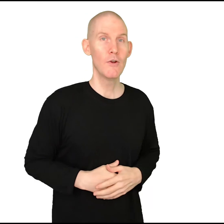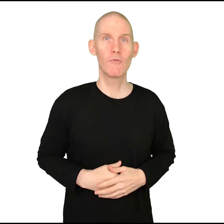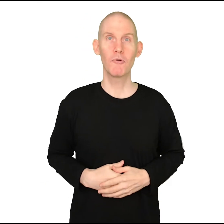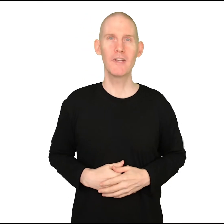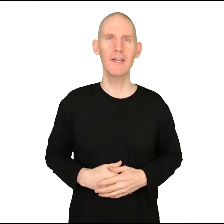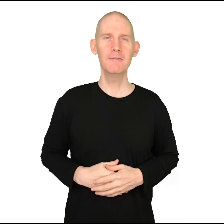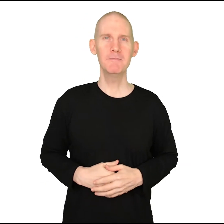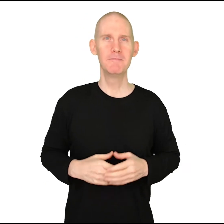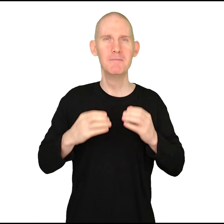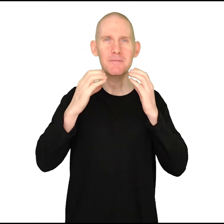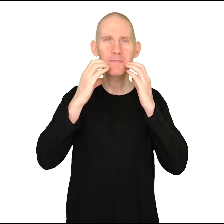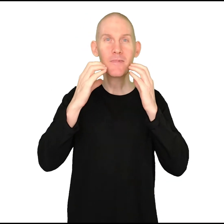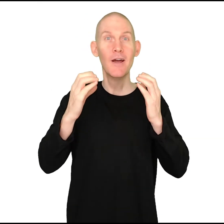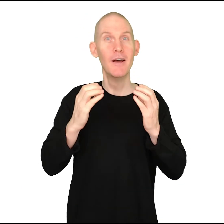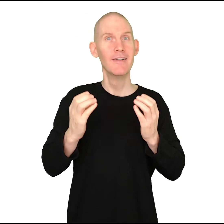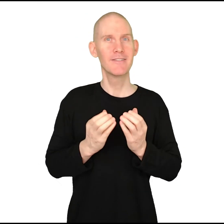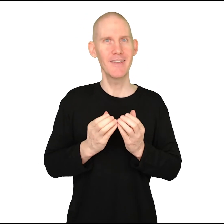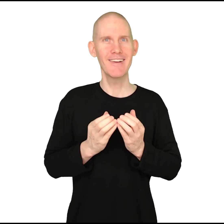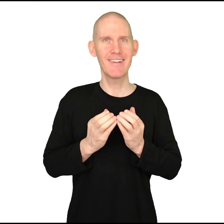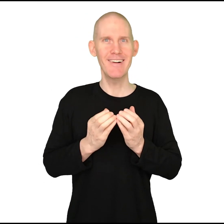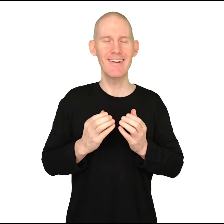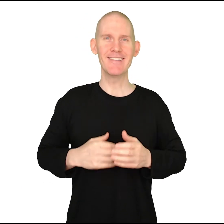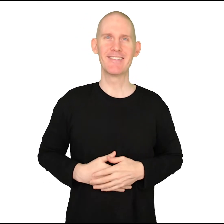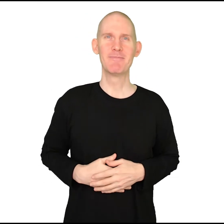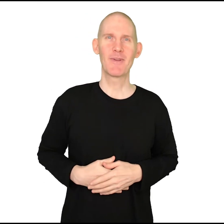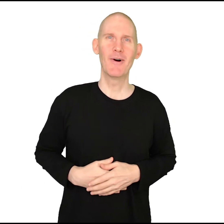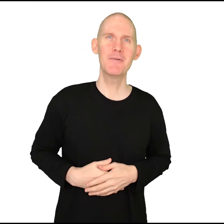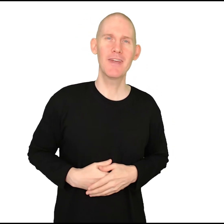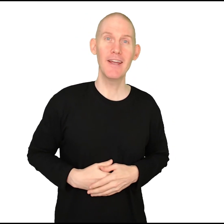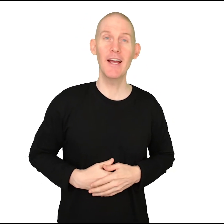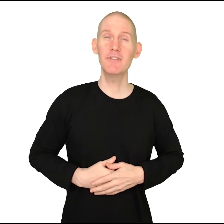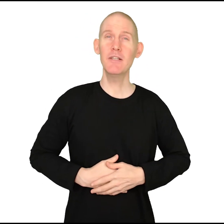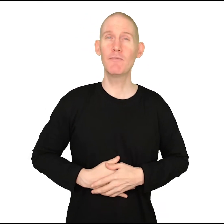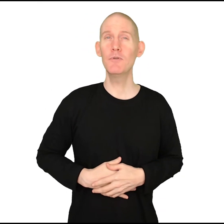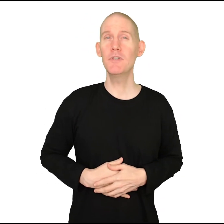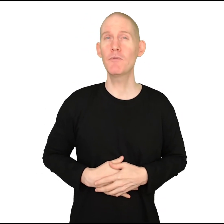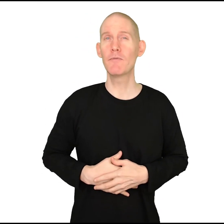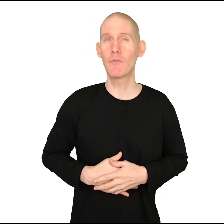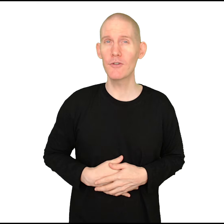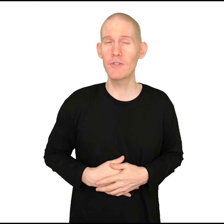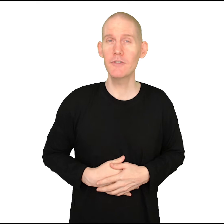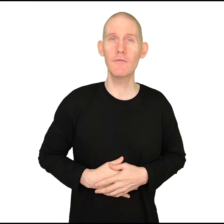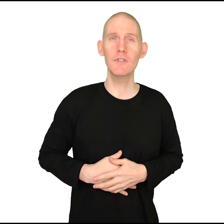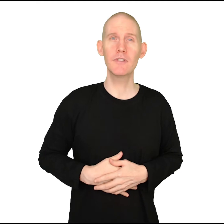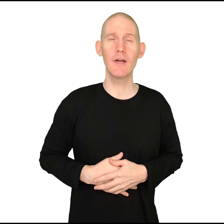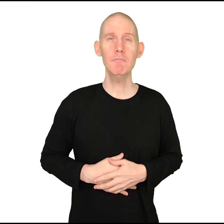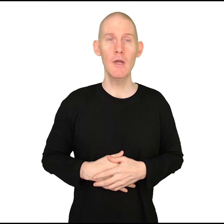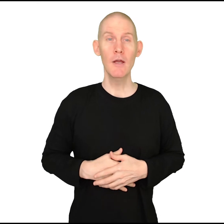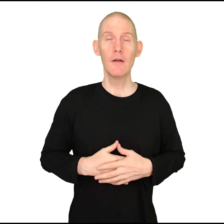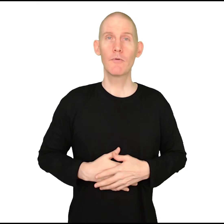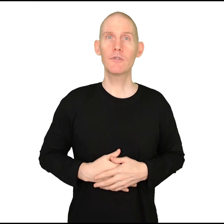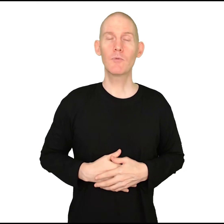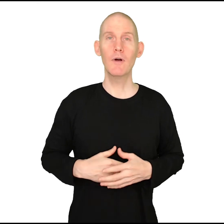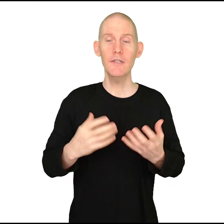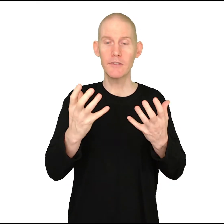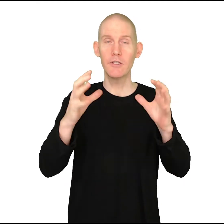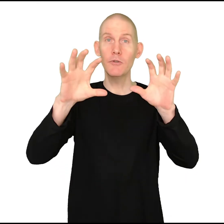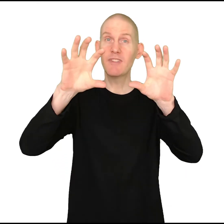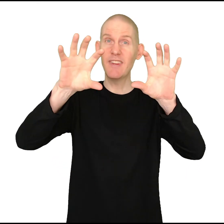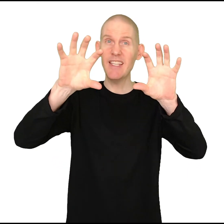Front again. Santa Claus. Okay, I have seen a few different versions of this sign. First one is to use these kind